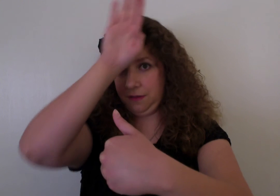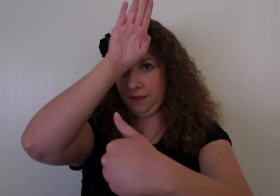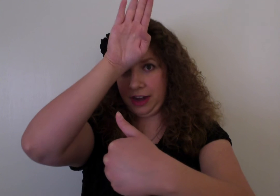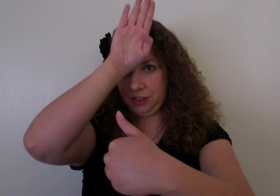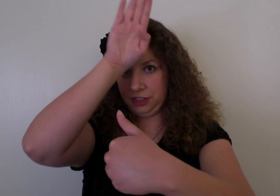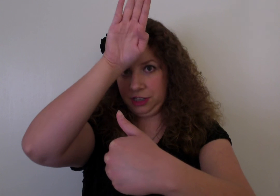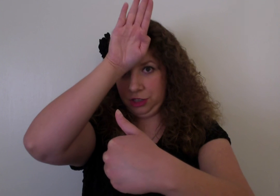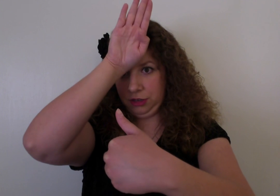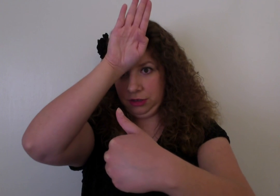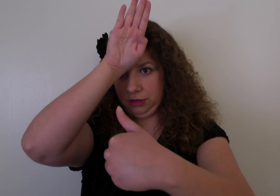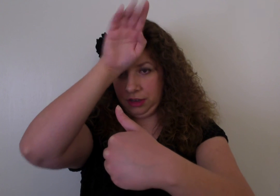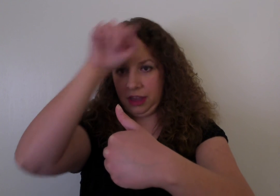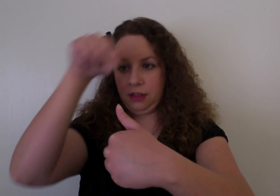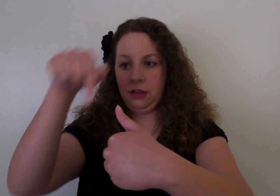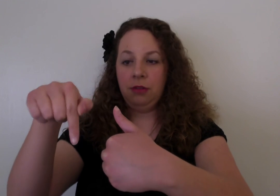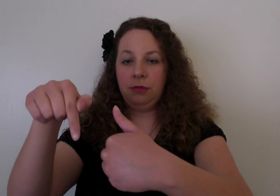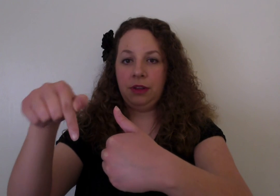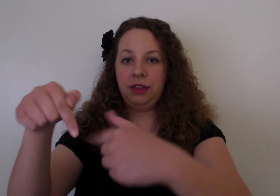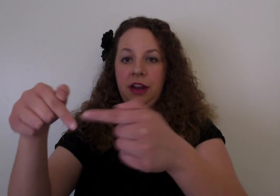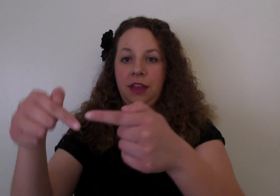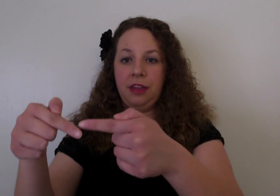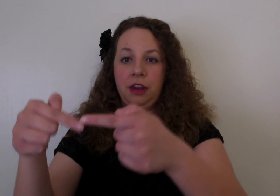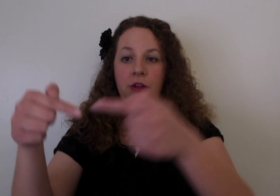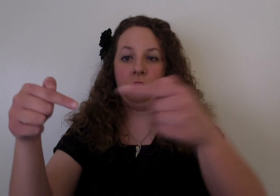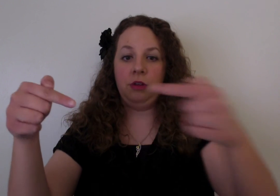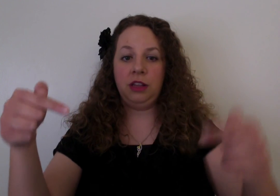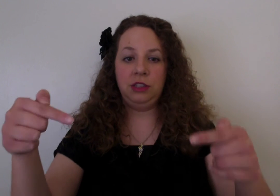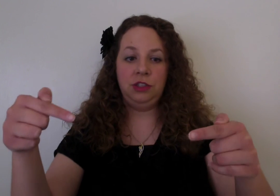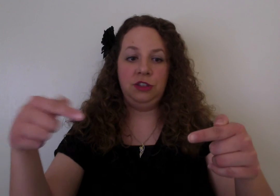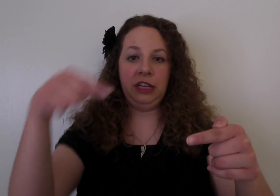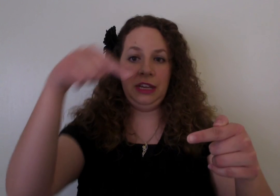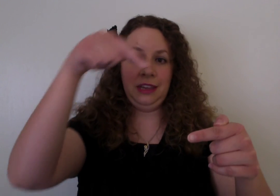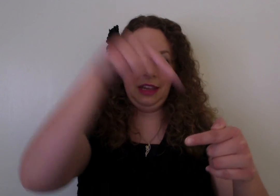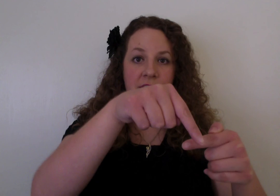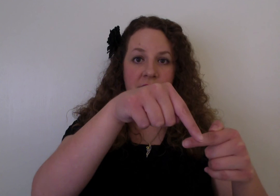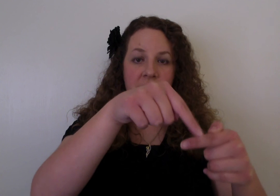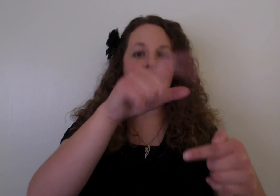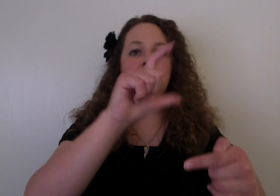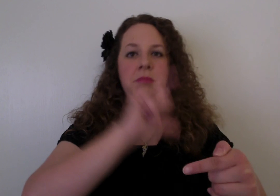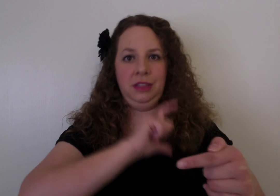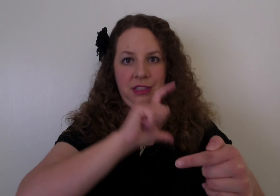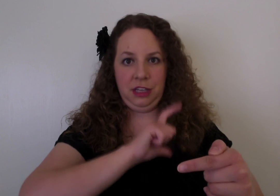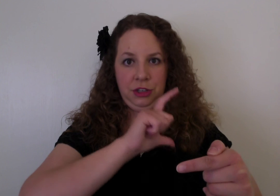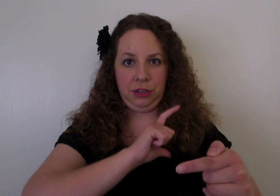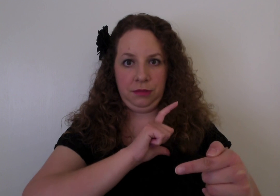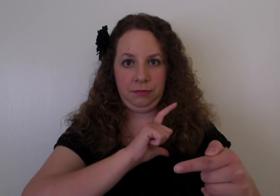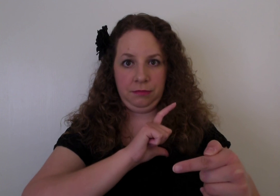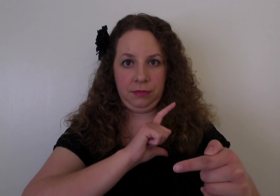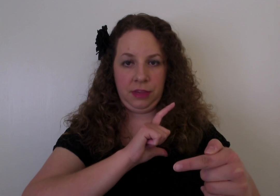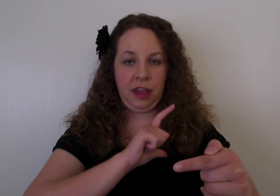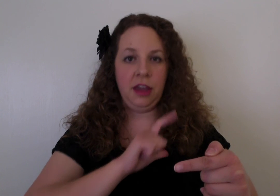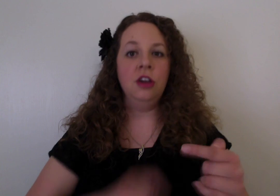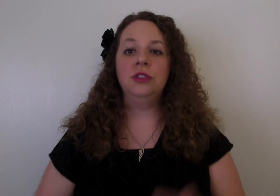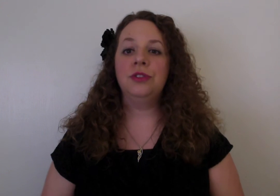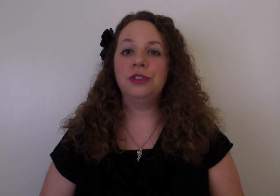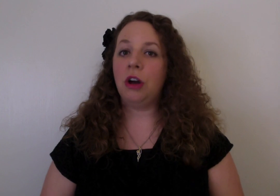fire station, okay, right there, and then across the street here, police station. Okay, so there's also